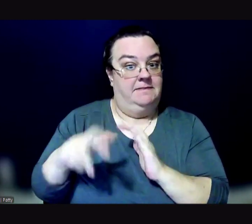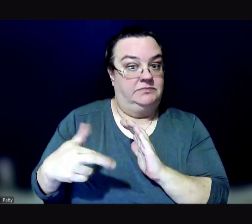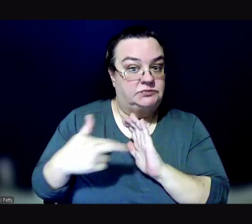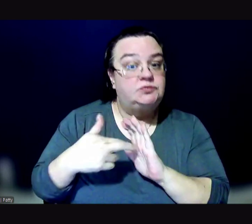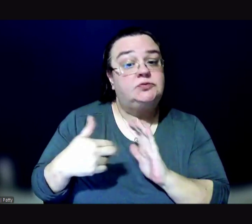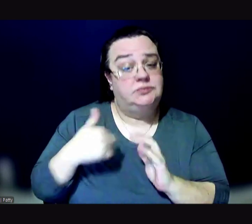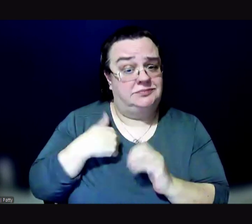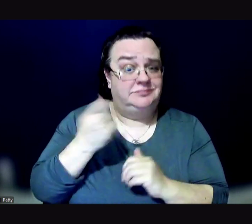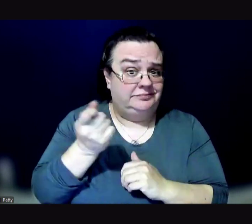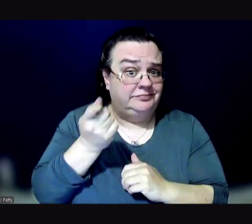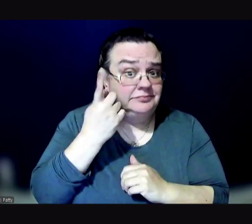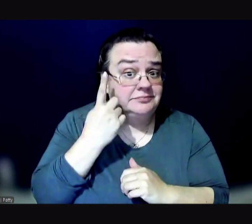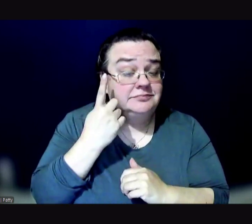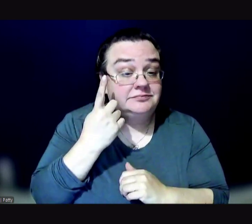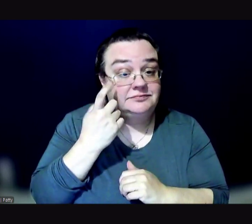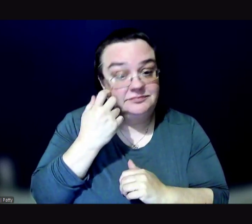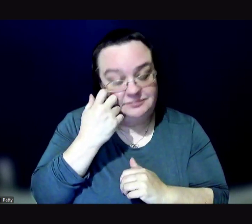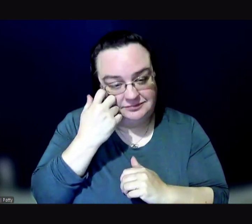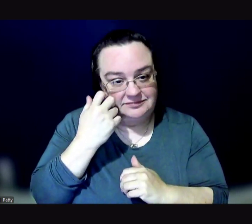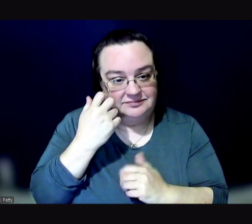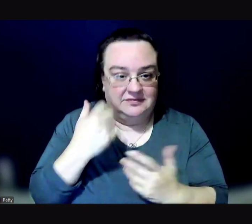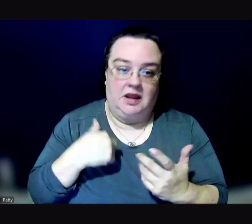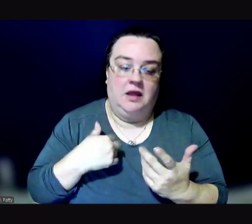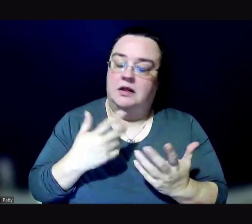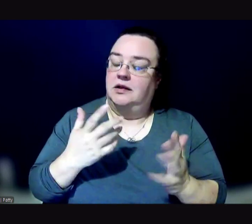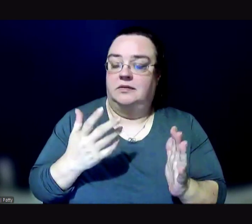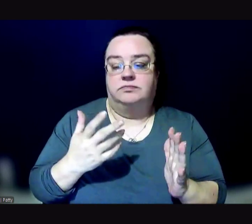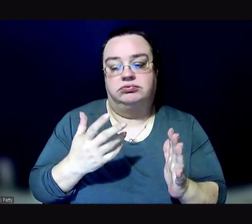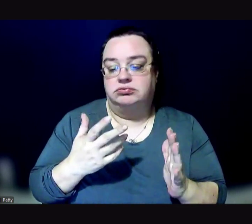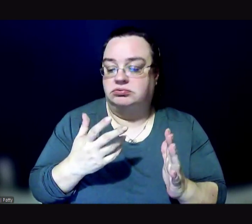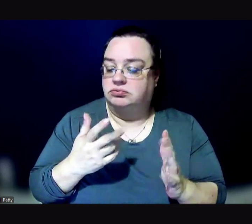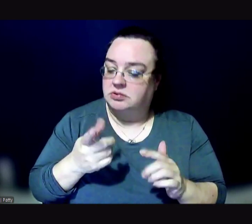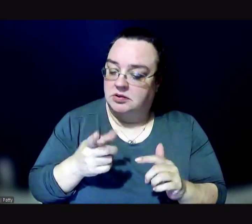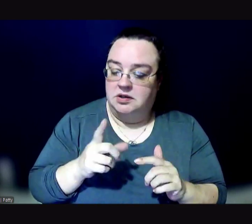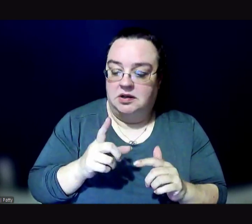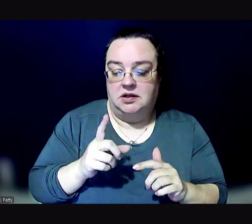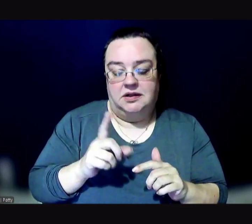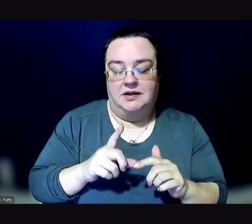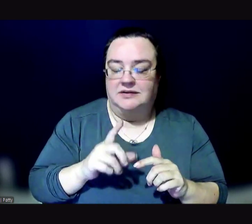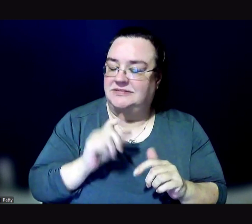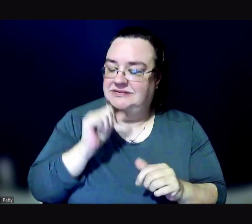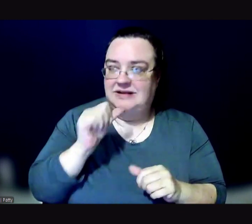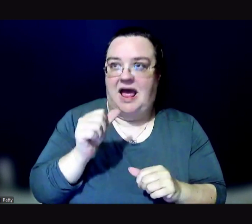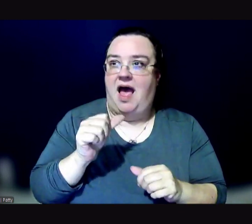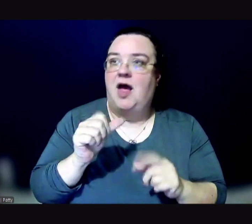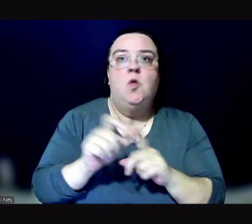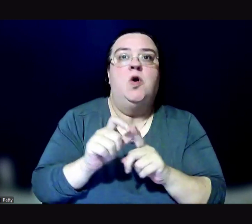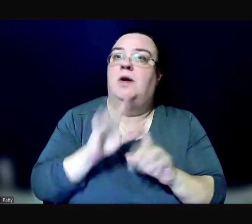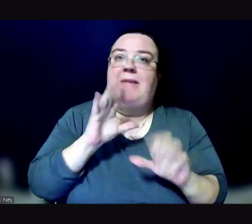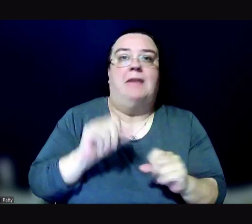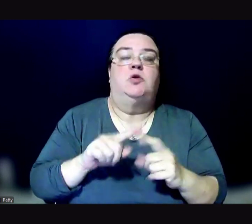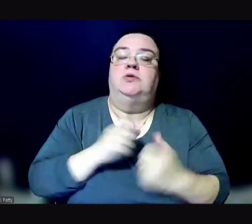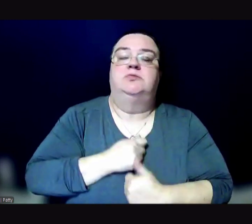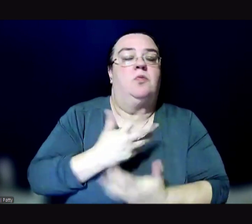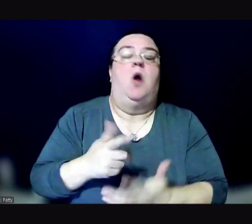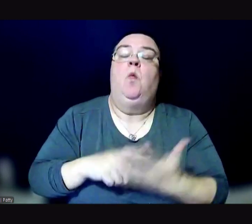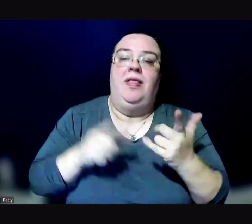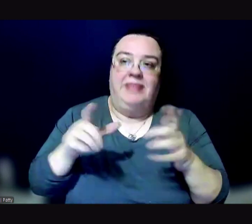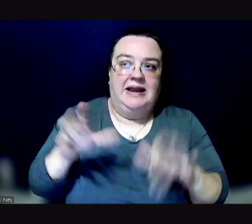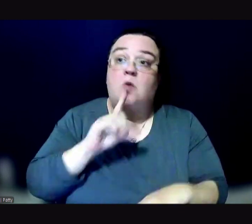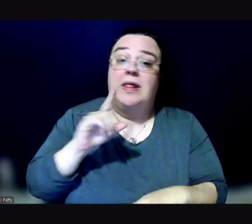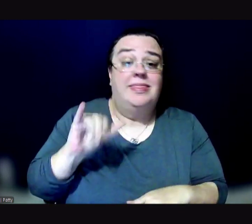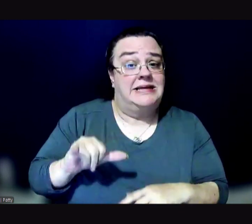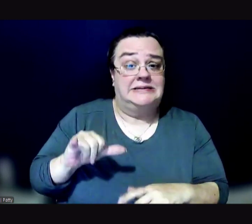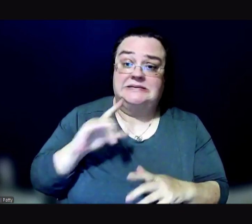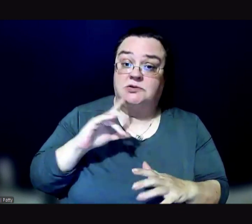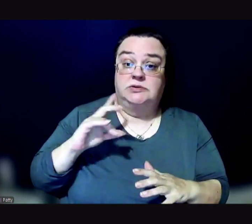and I can't say enough about the job that they did. I mean, this was, as she said, a historic election with the numbers that